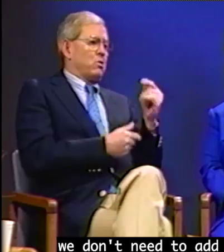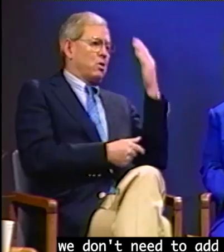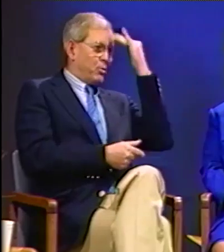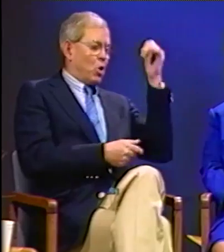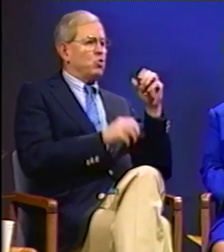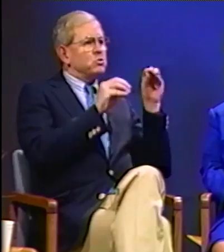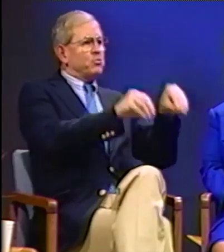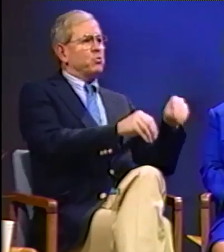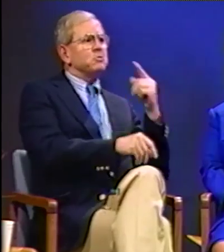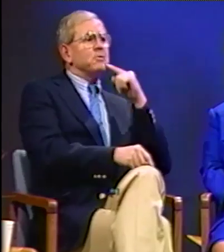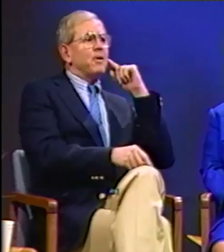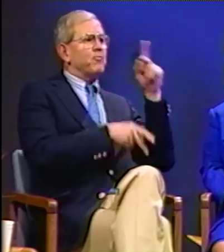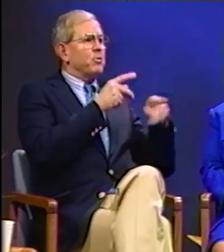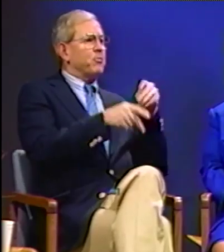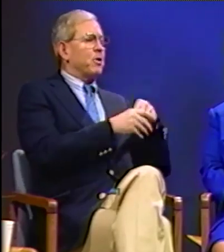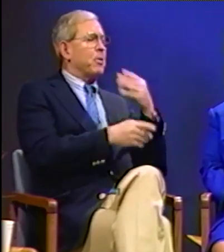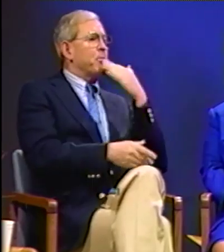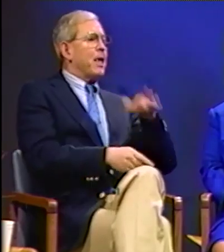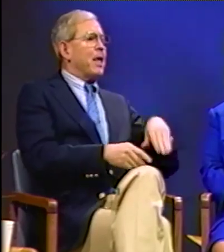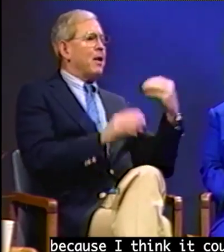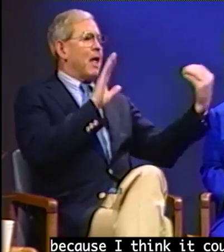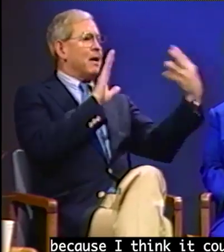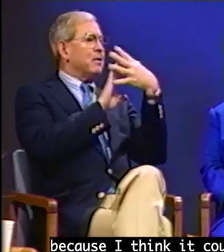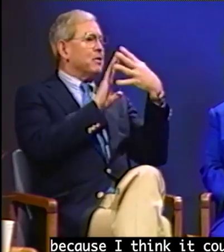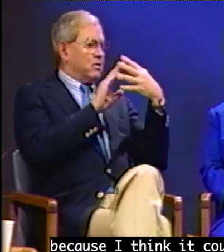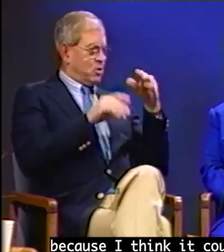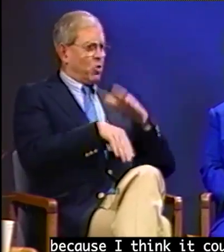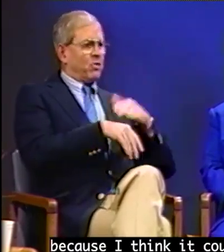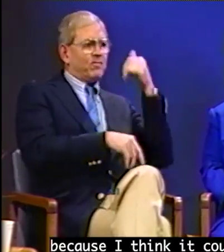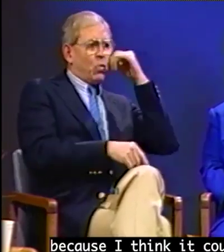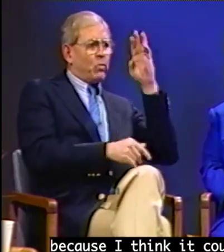phone bills. In fact, we don't want that, because I think it could really put deaf